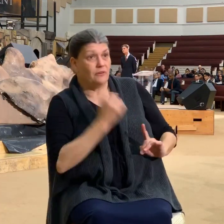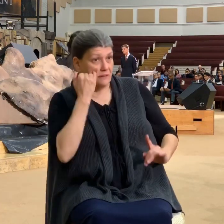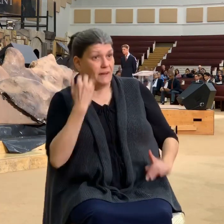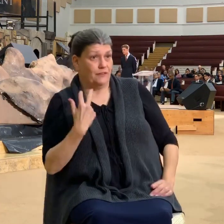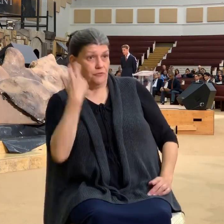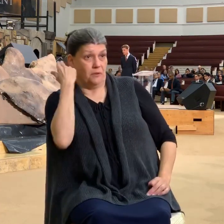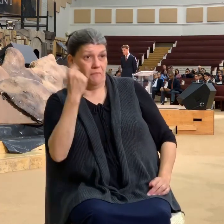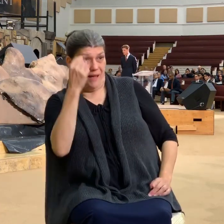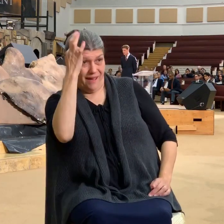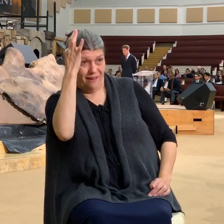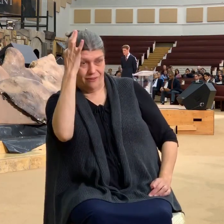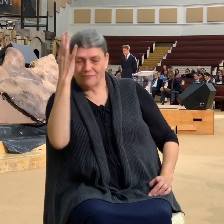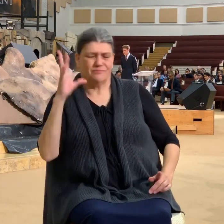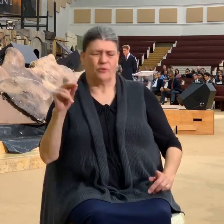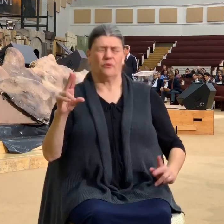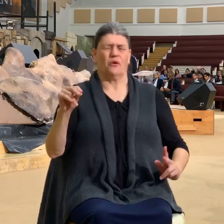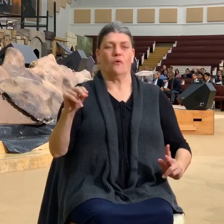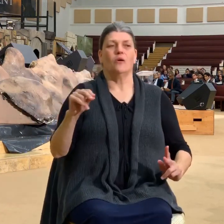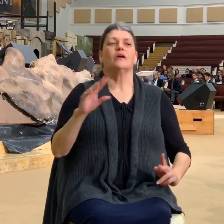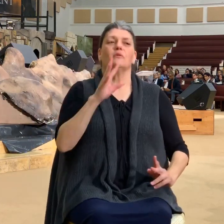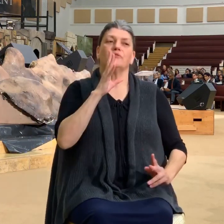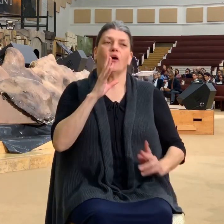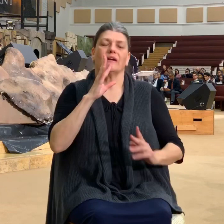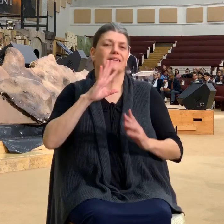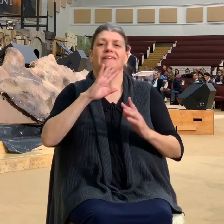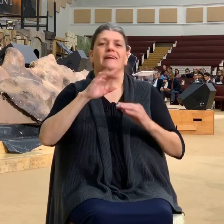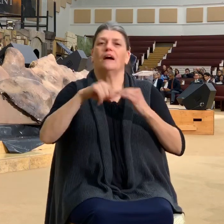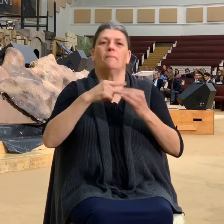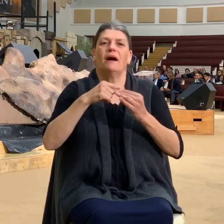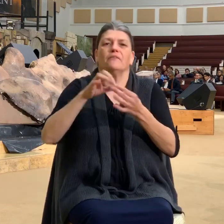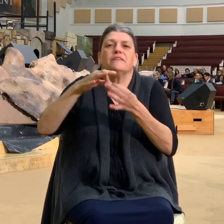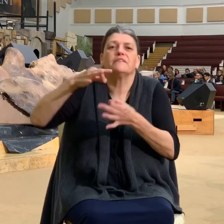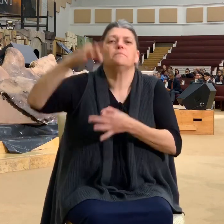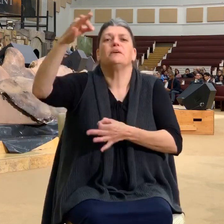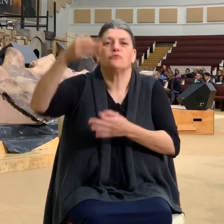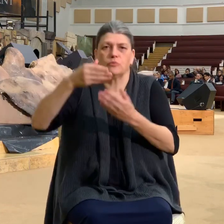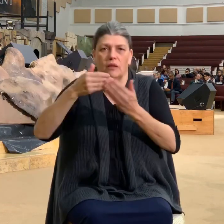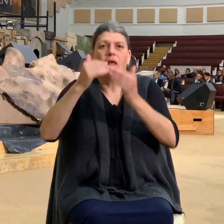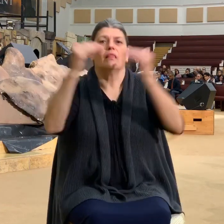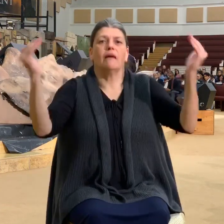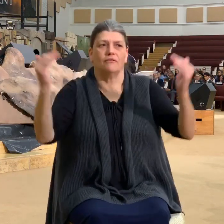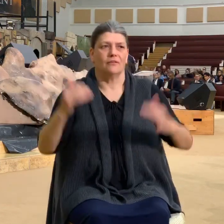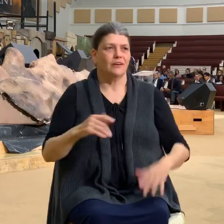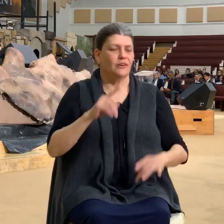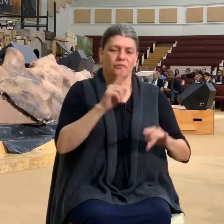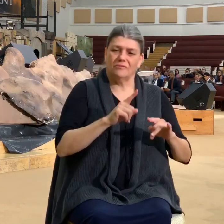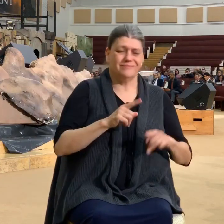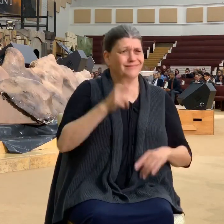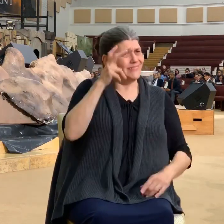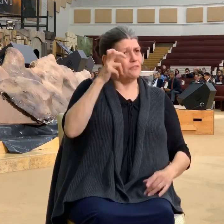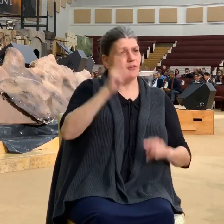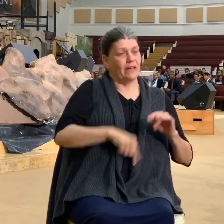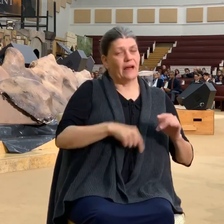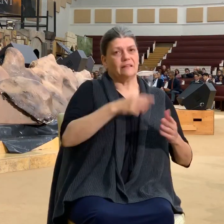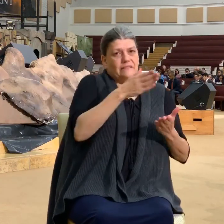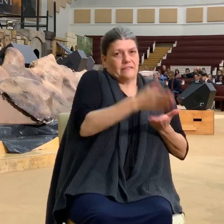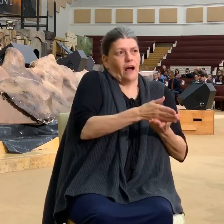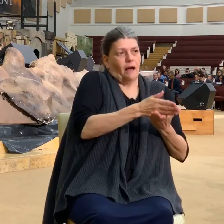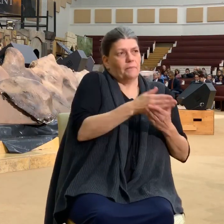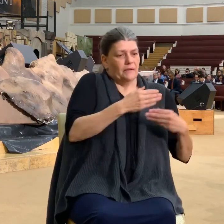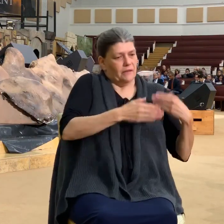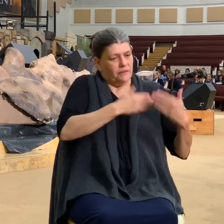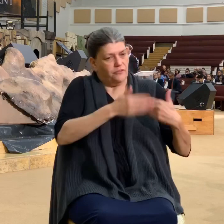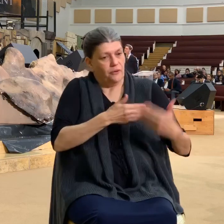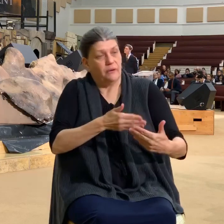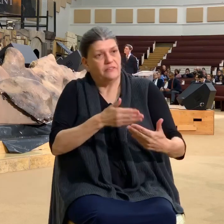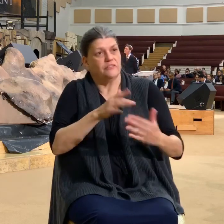saying now it's a spiritual perversion. The seed's already come. Jesus Christ came. He wasn't able to stop that. But now he tries to